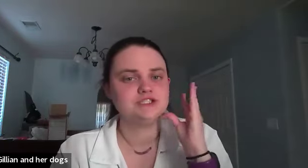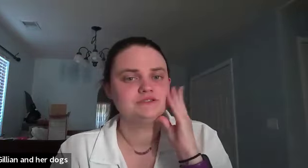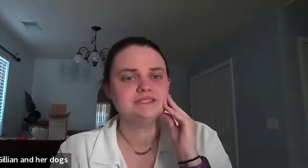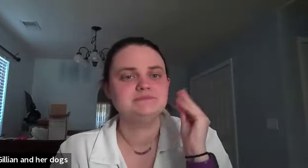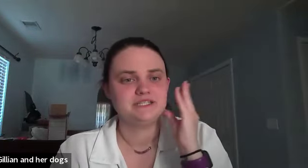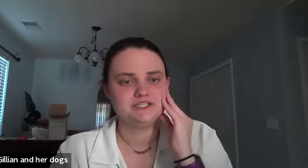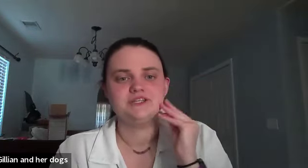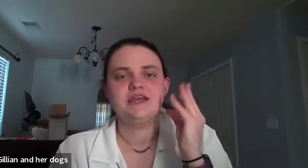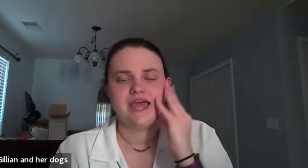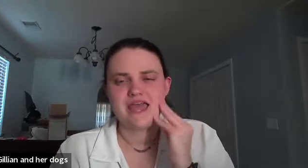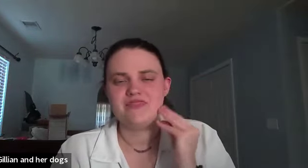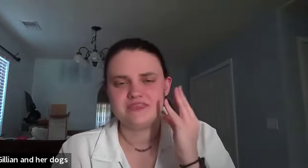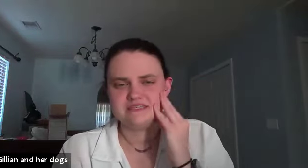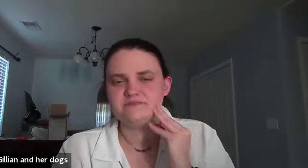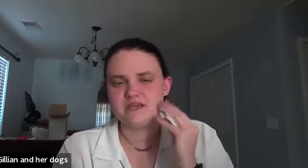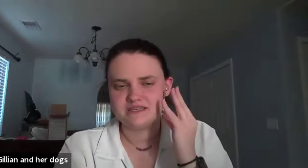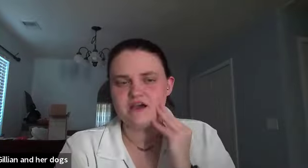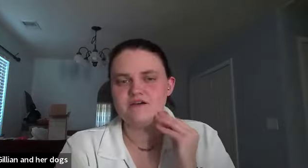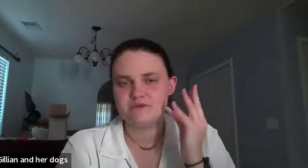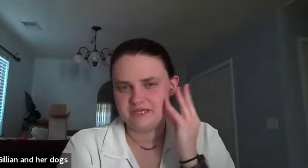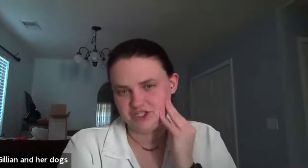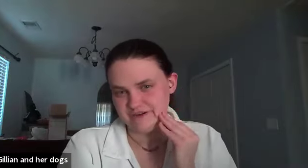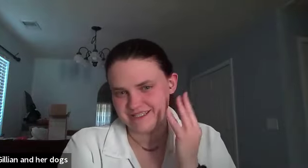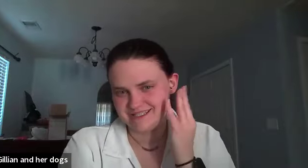peach, peach. And this is because of the peach fuzz.